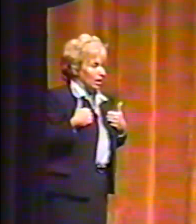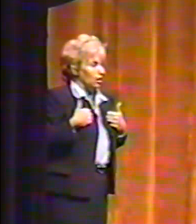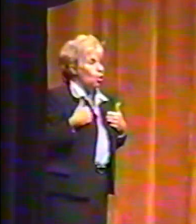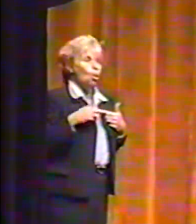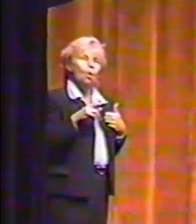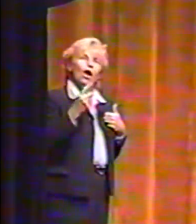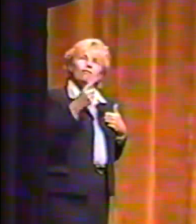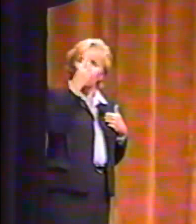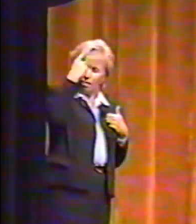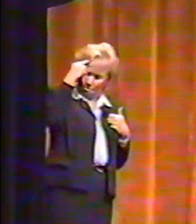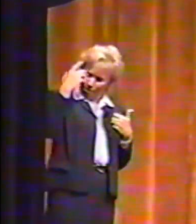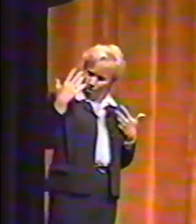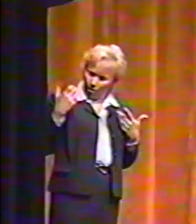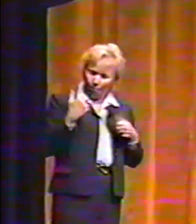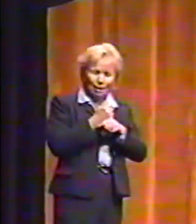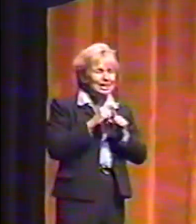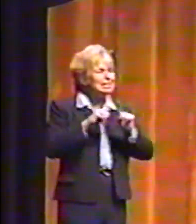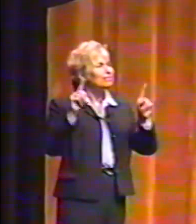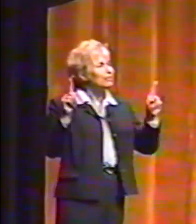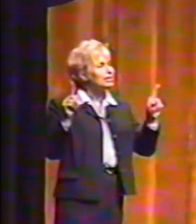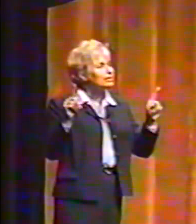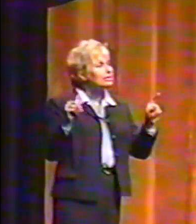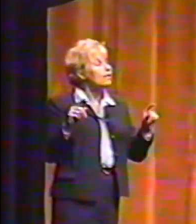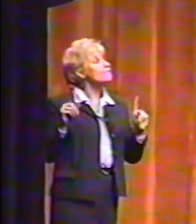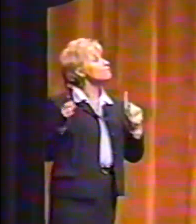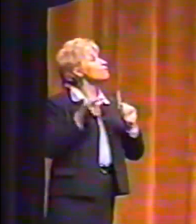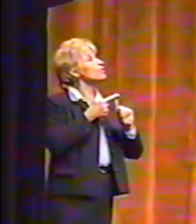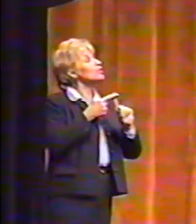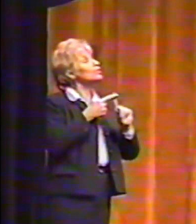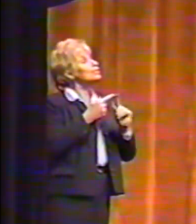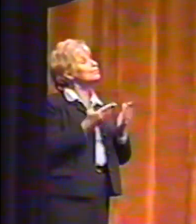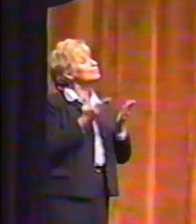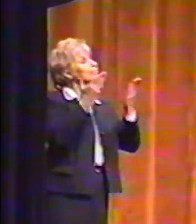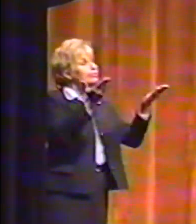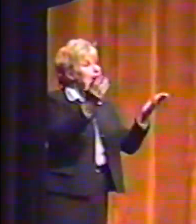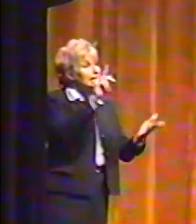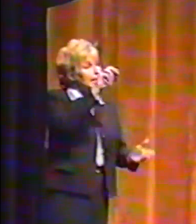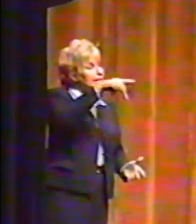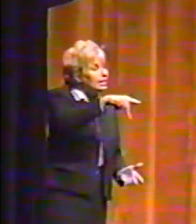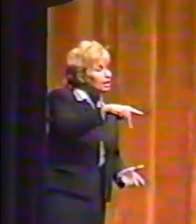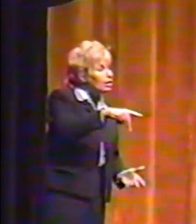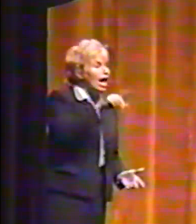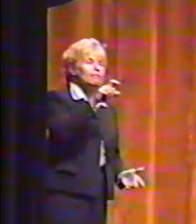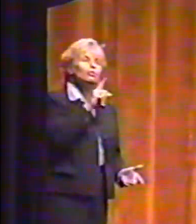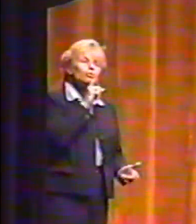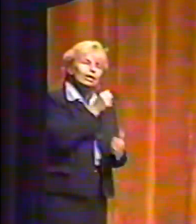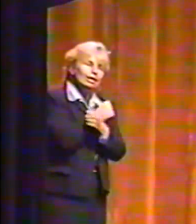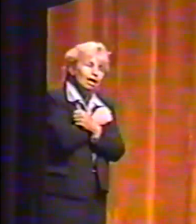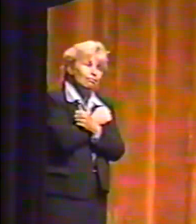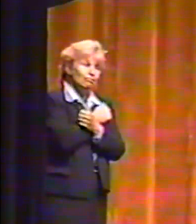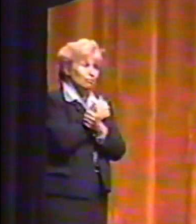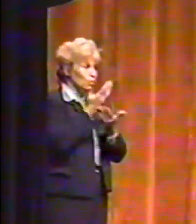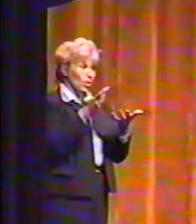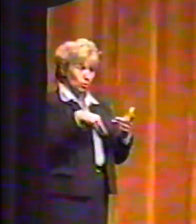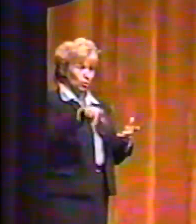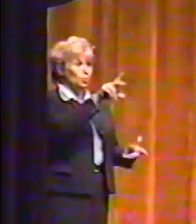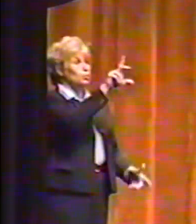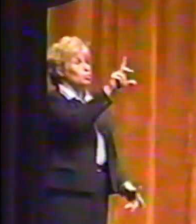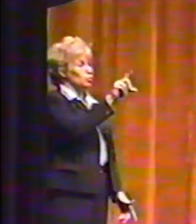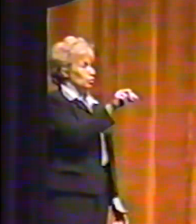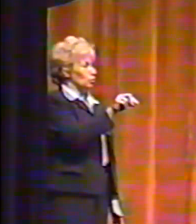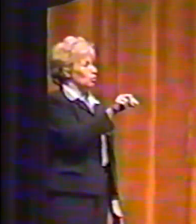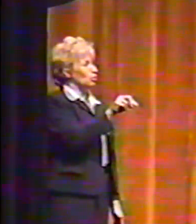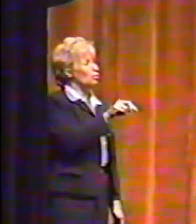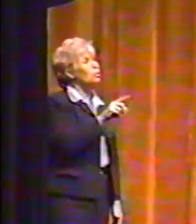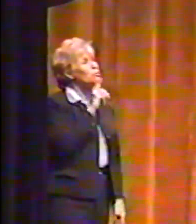difference. The first tip is this: you have to really love what you do. Now, this applies to